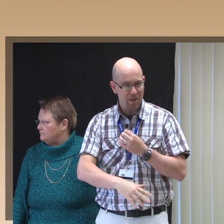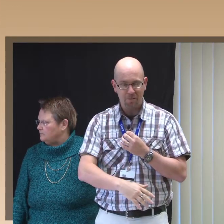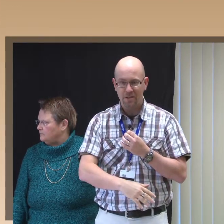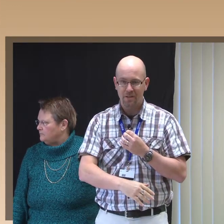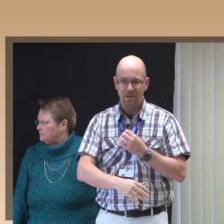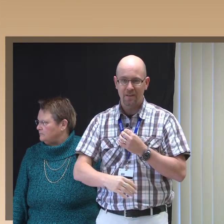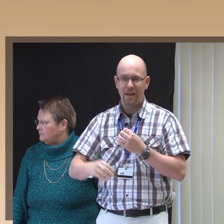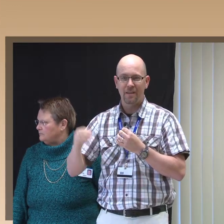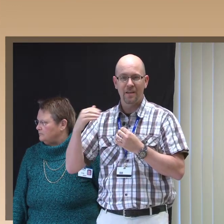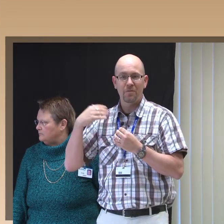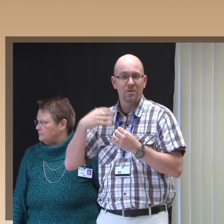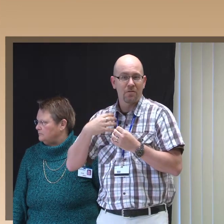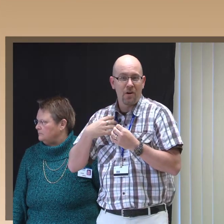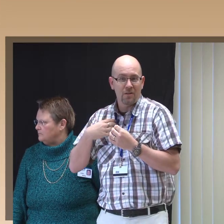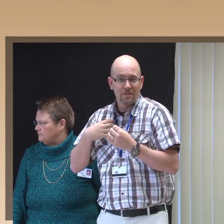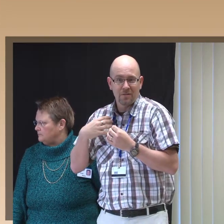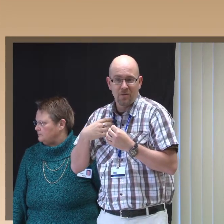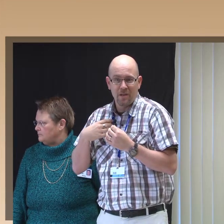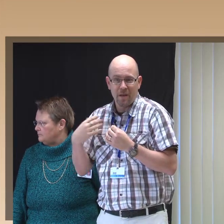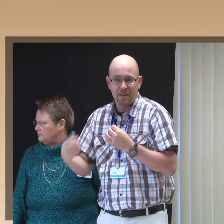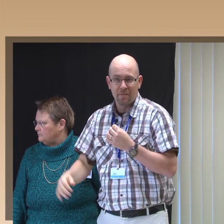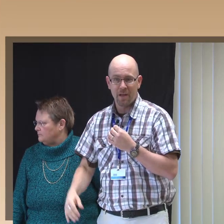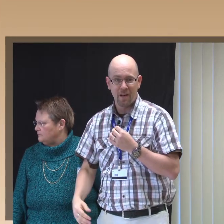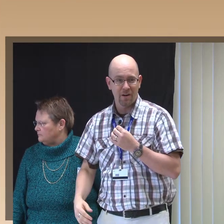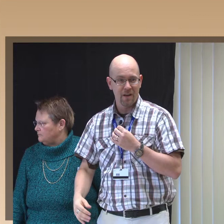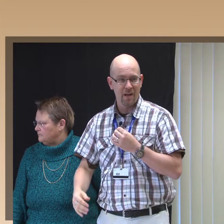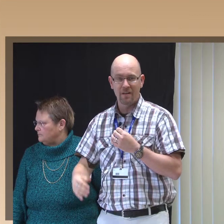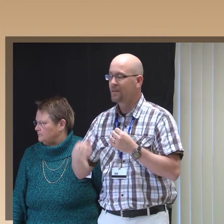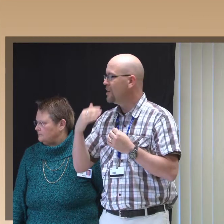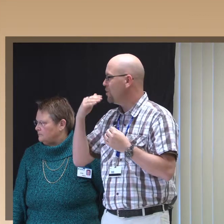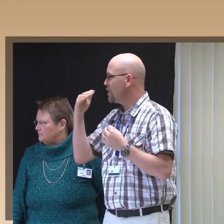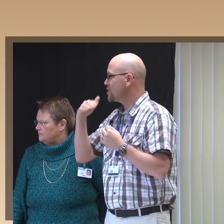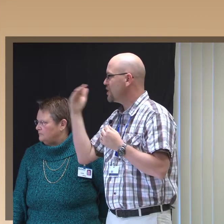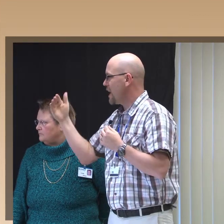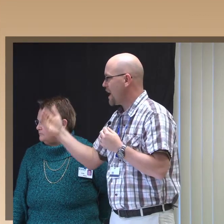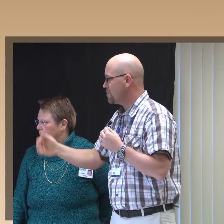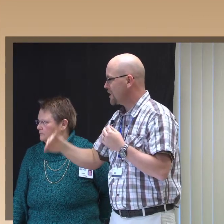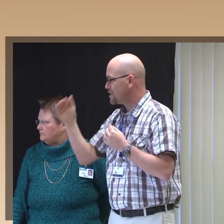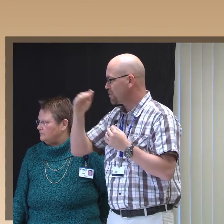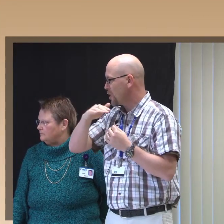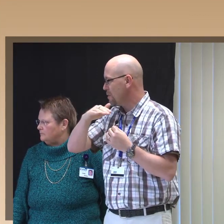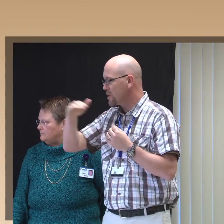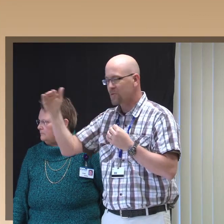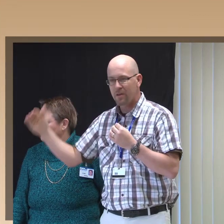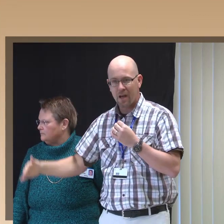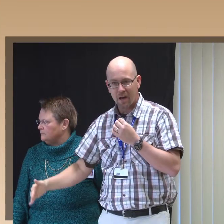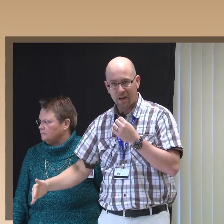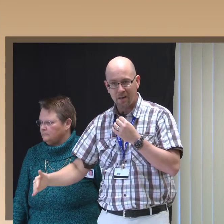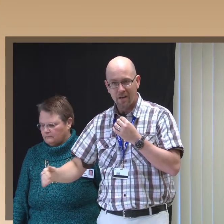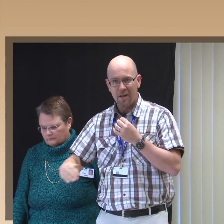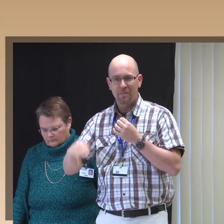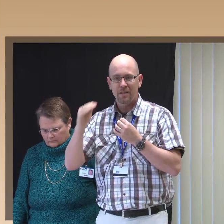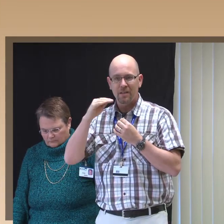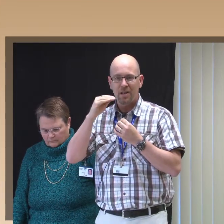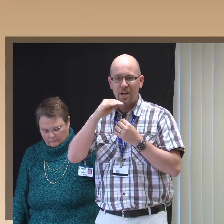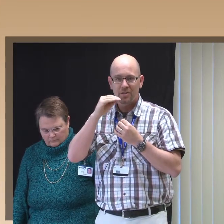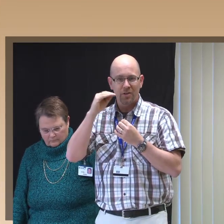blood pressure and it was our fault. We made that med error and we shouldn't have because the parameters were there, but the doctor